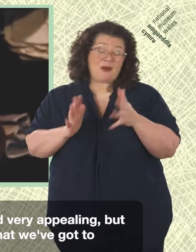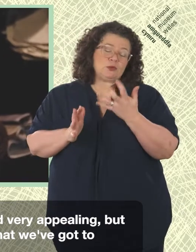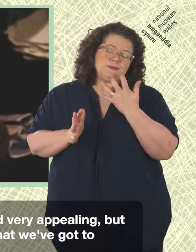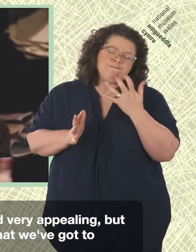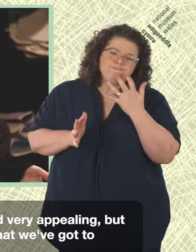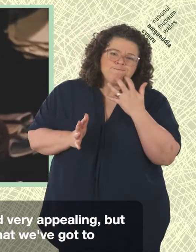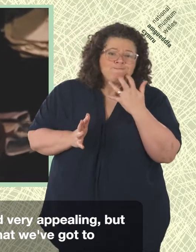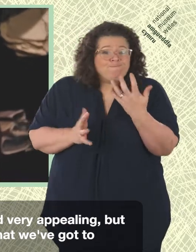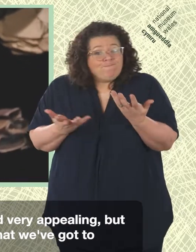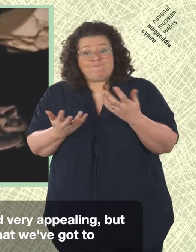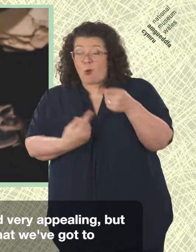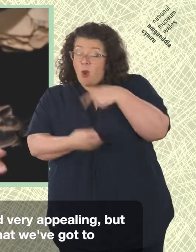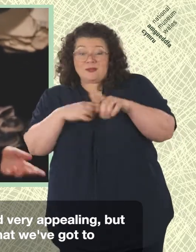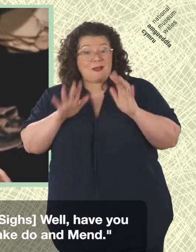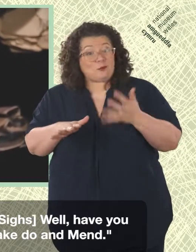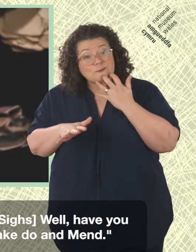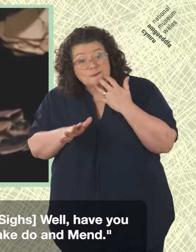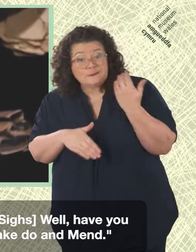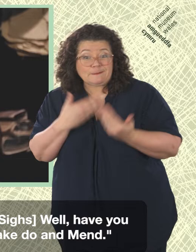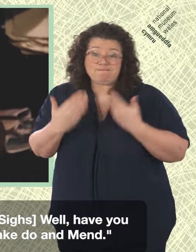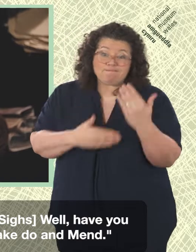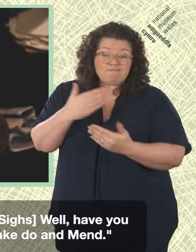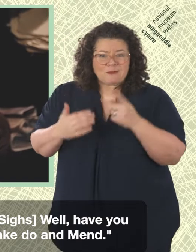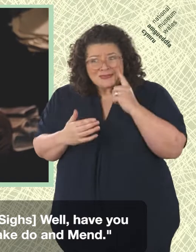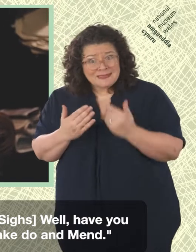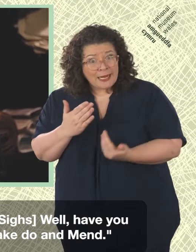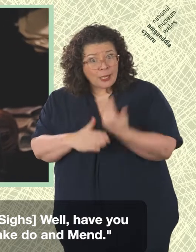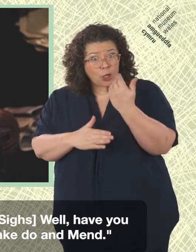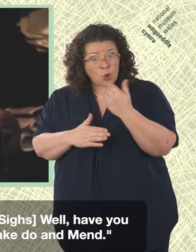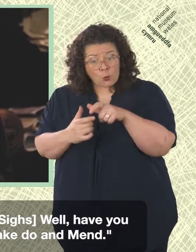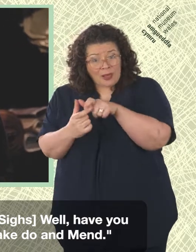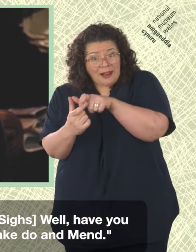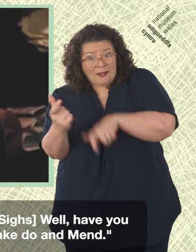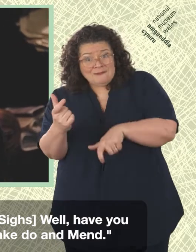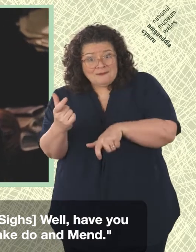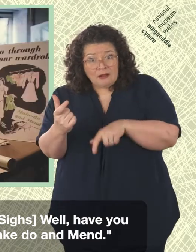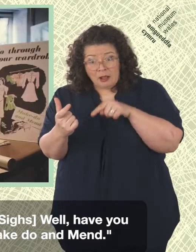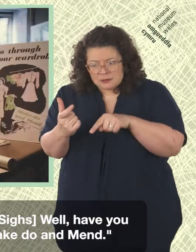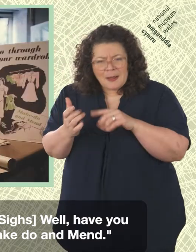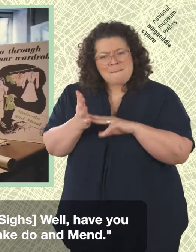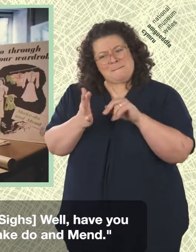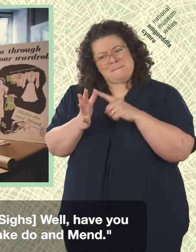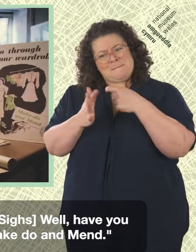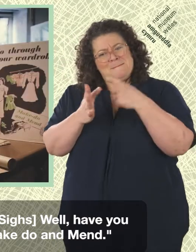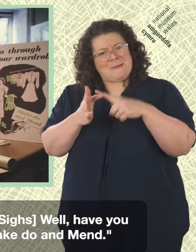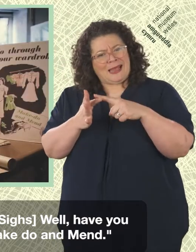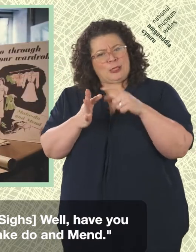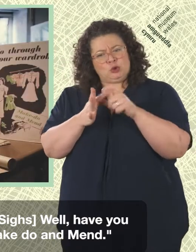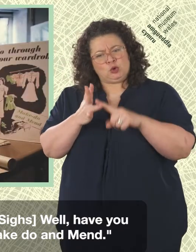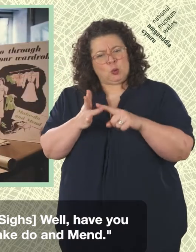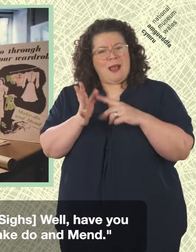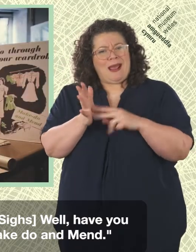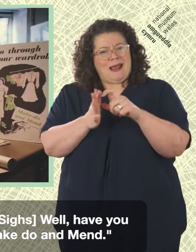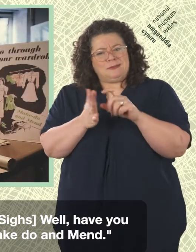appealing, but we've got to make do with what we've got to make do with and what we have. Oh, well, have you seen this